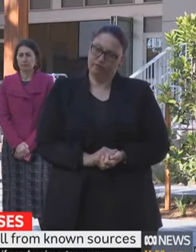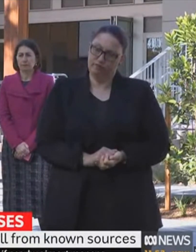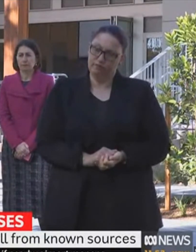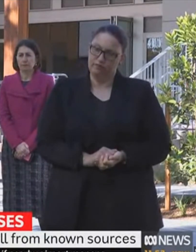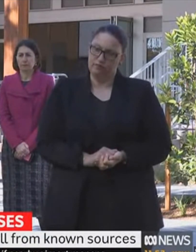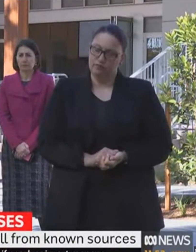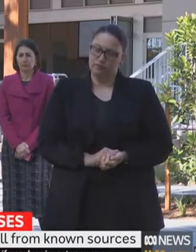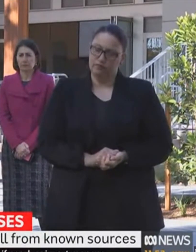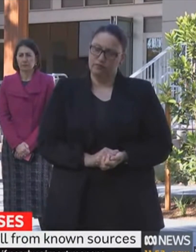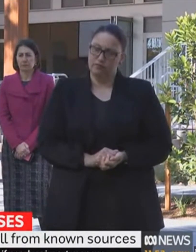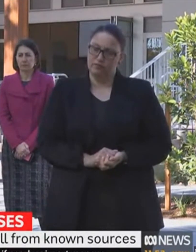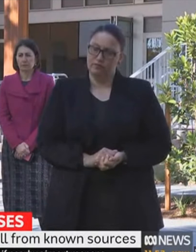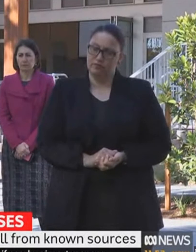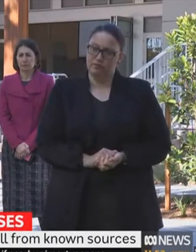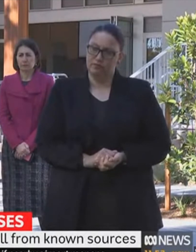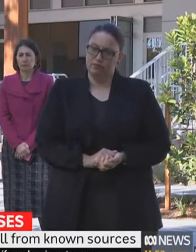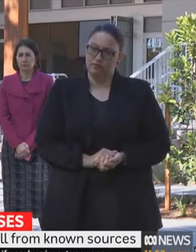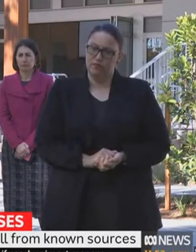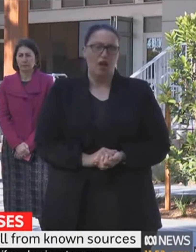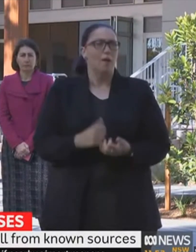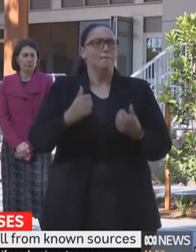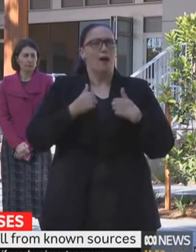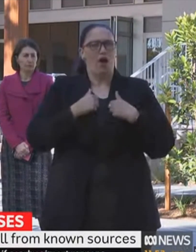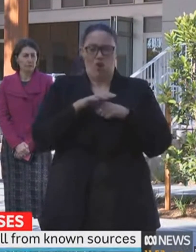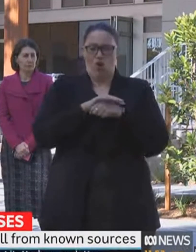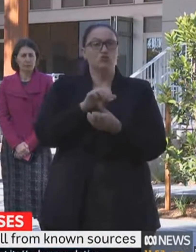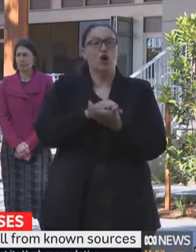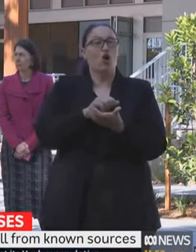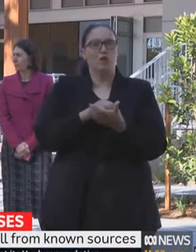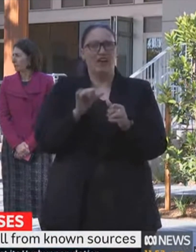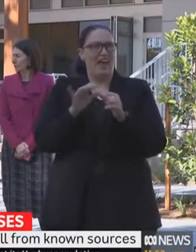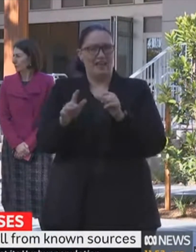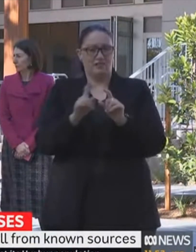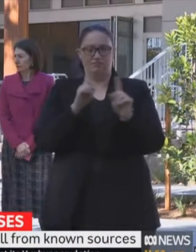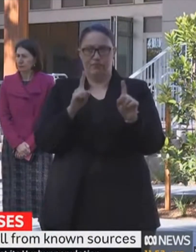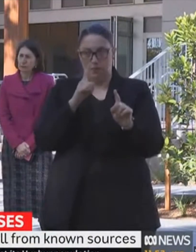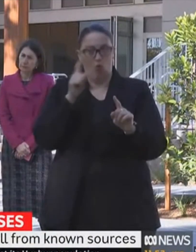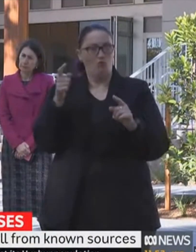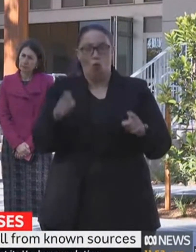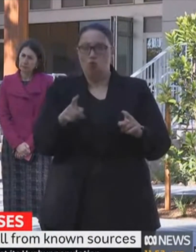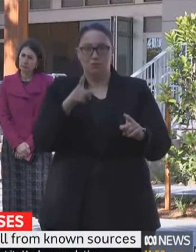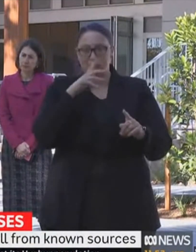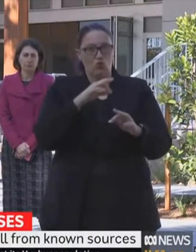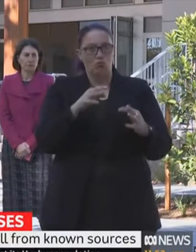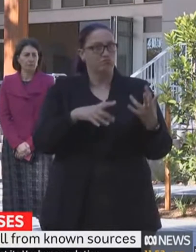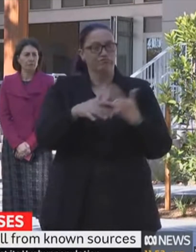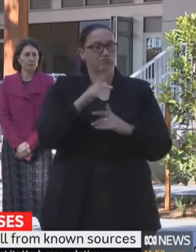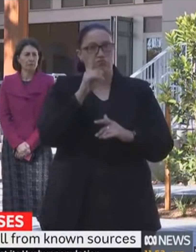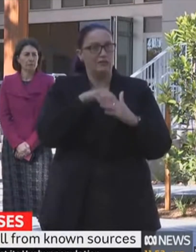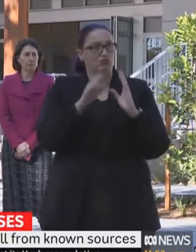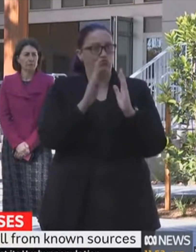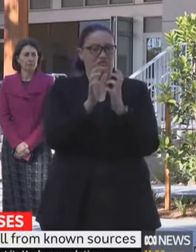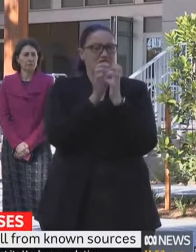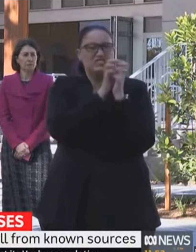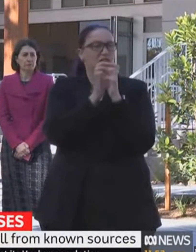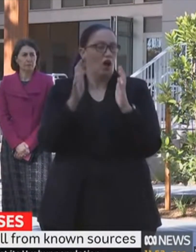I've got a number of supermarkets that have got excellent social distancing. I wouldn't feel that I needed to. I could maintain my 1.5 in all